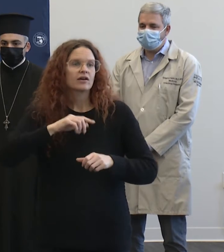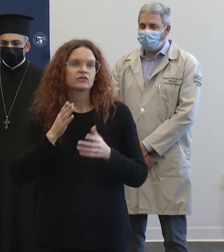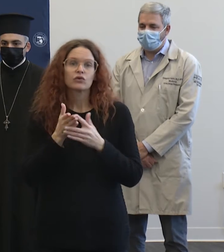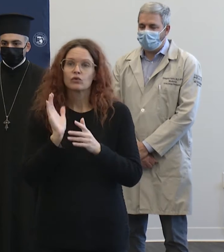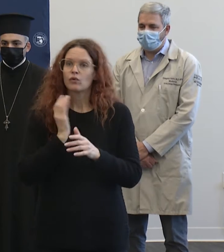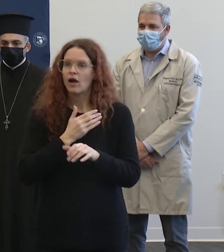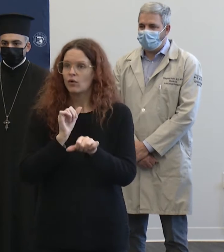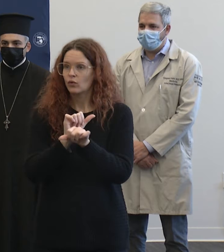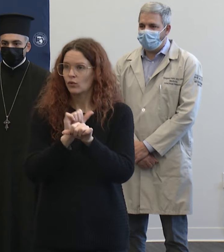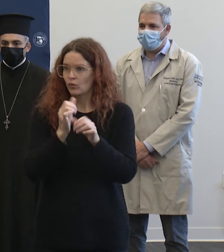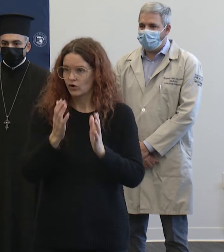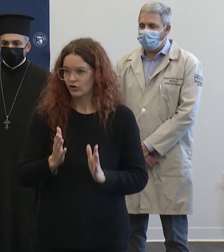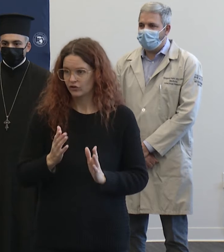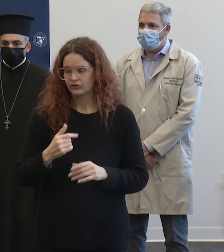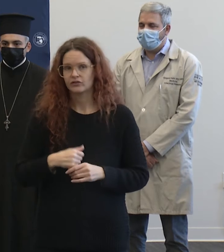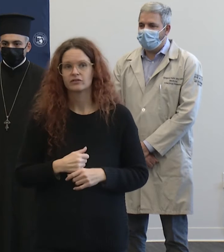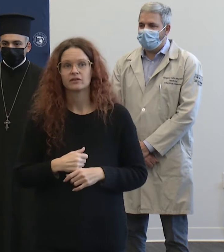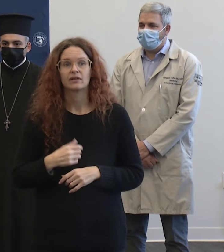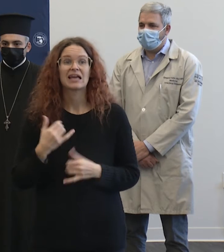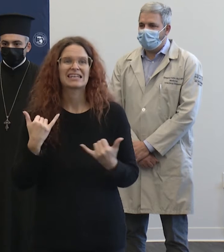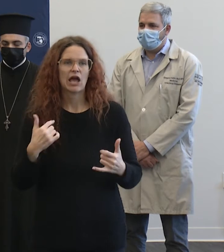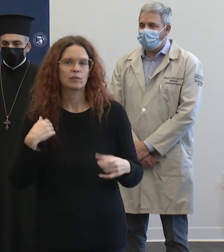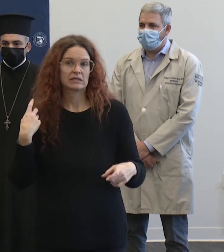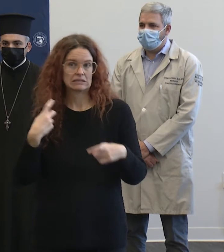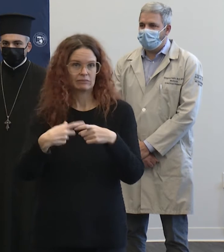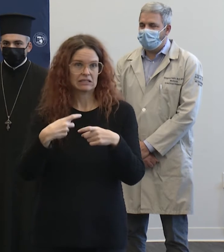Now I want to say a few words in Spanish.